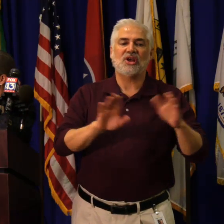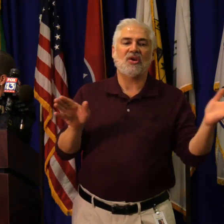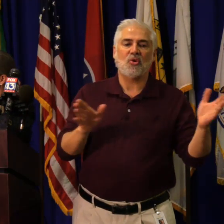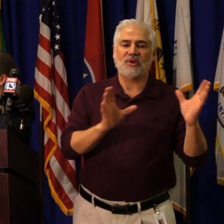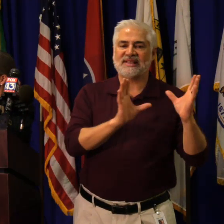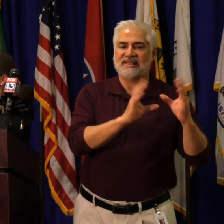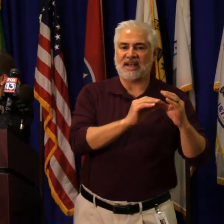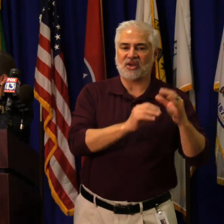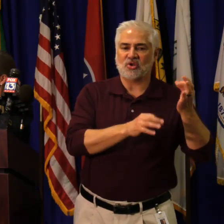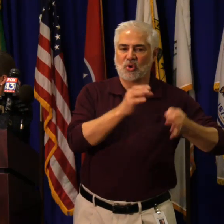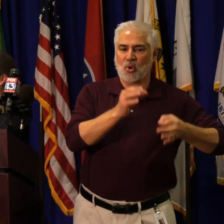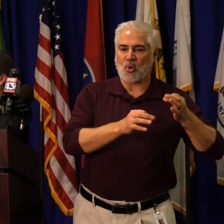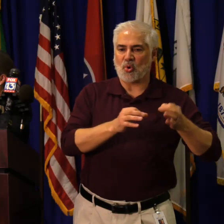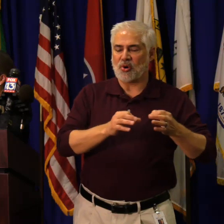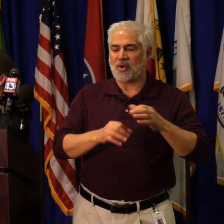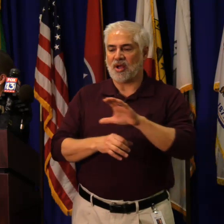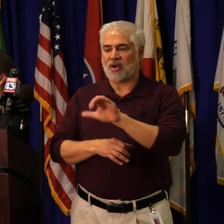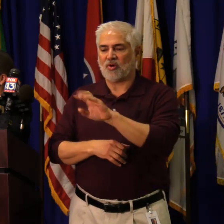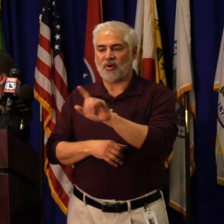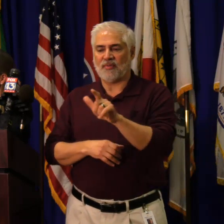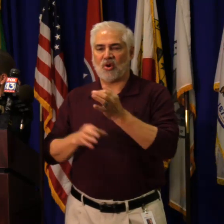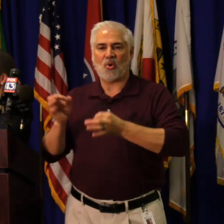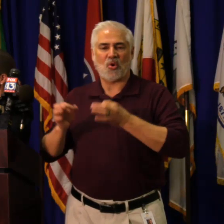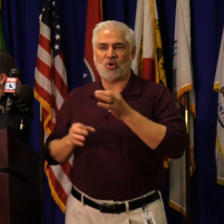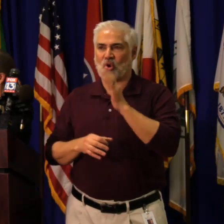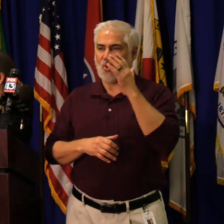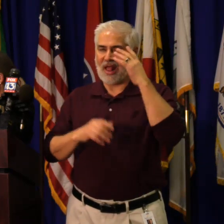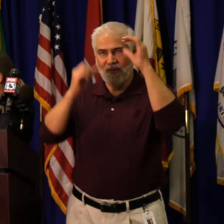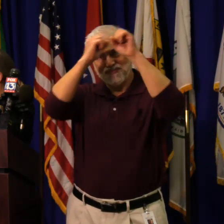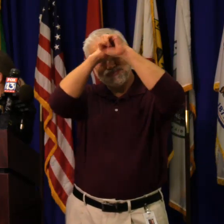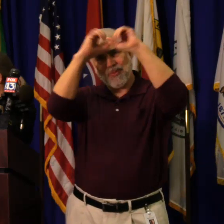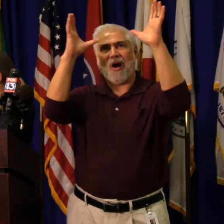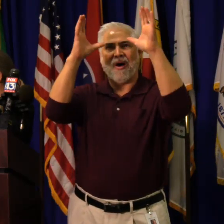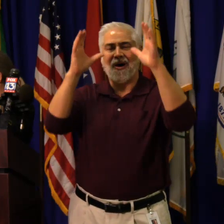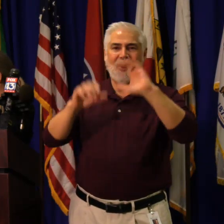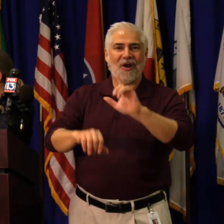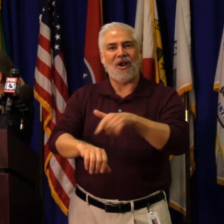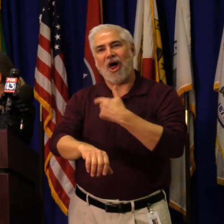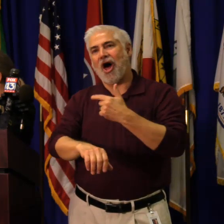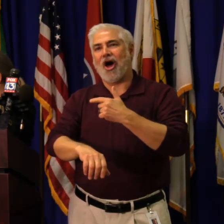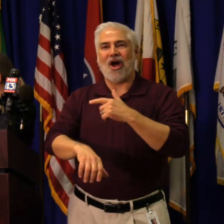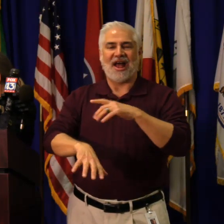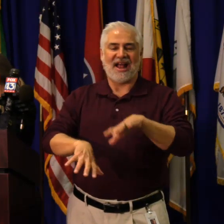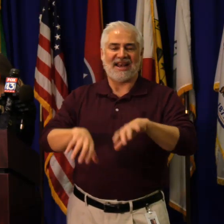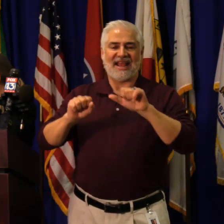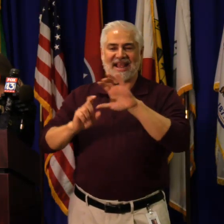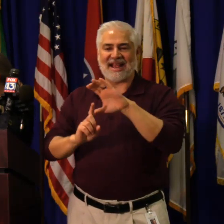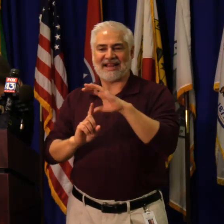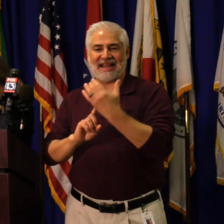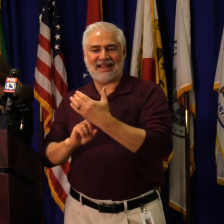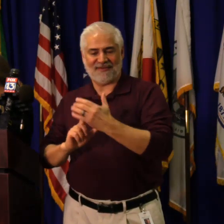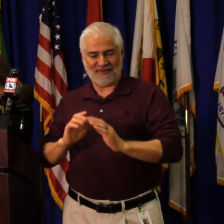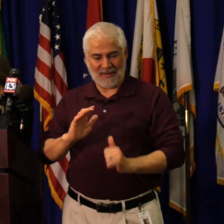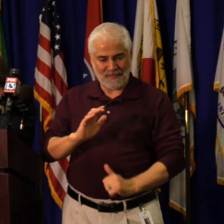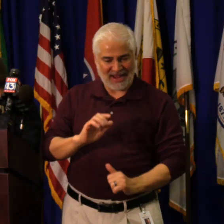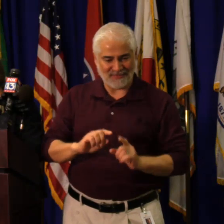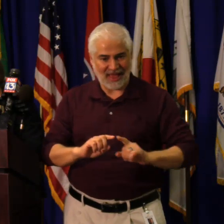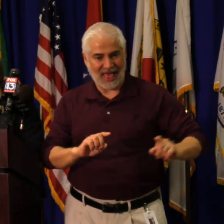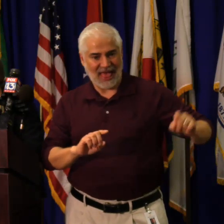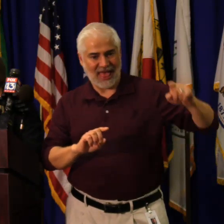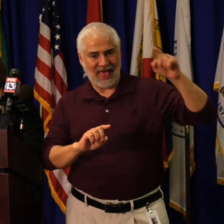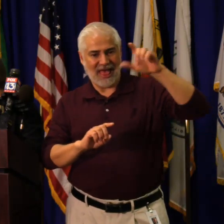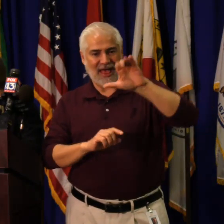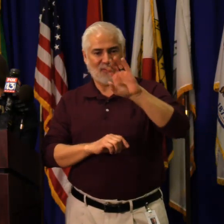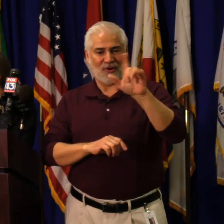criminal court clerks, your head would probably explode as to how long it can sometimes take a case to get from the basement, right, up to the